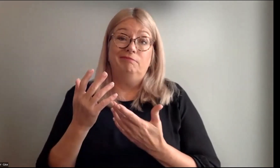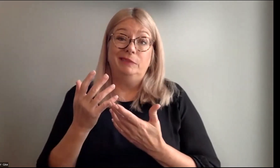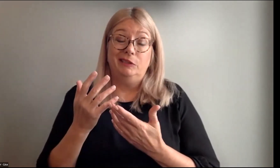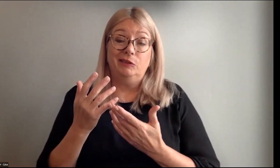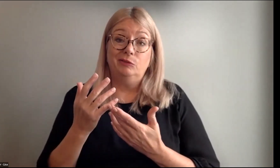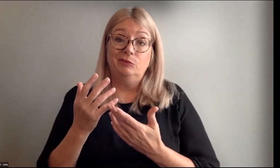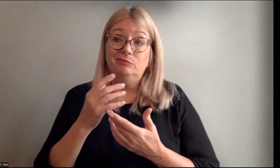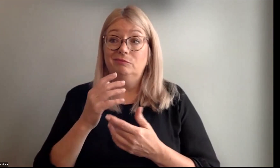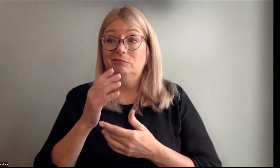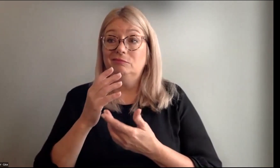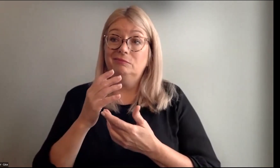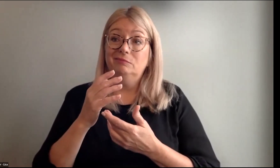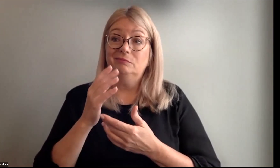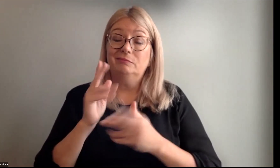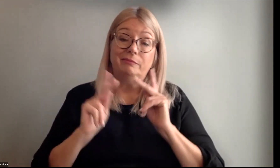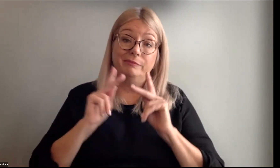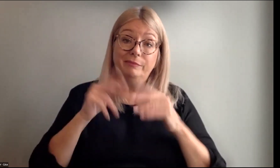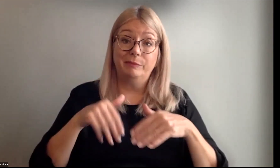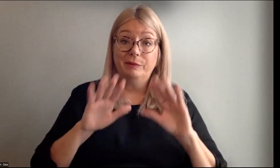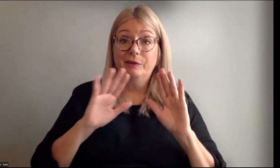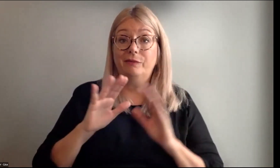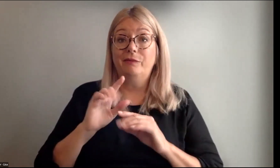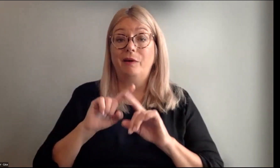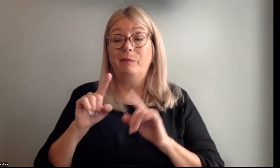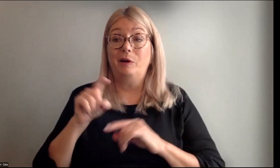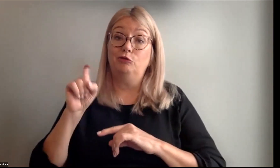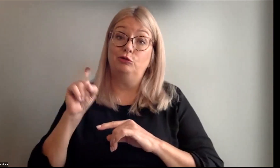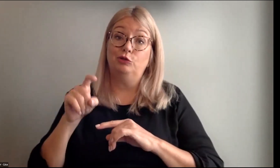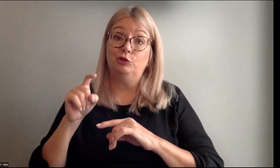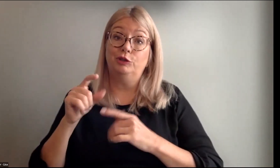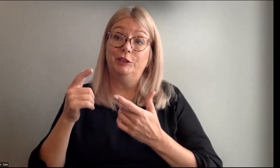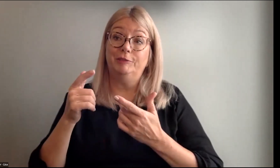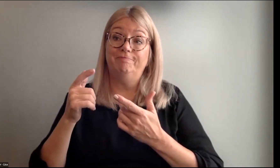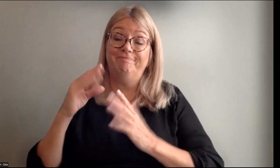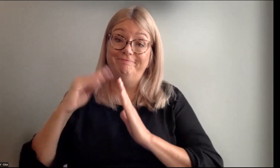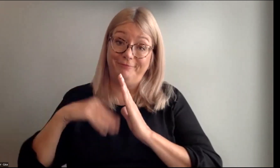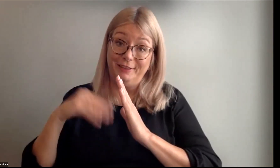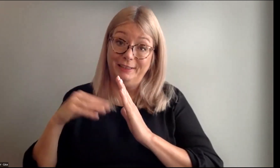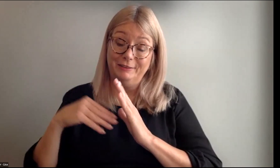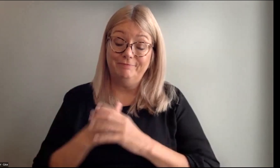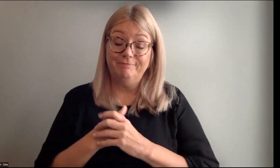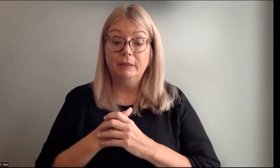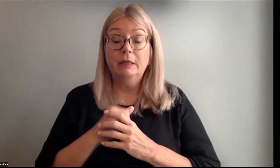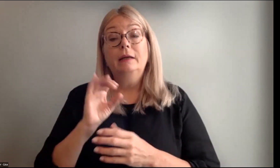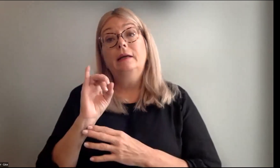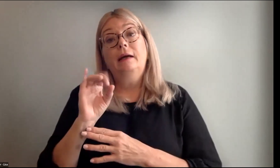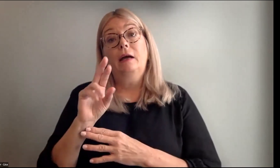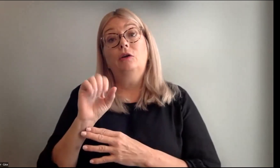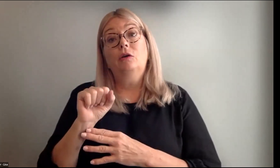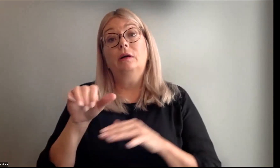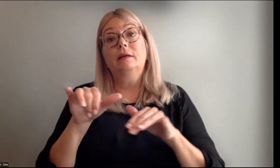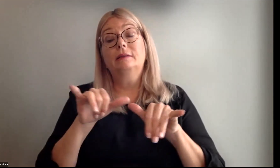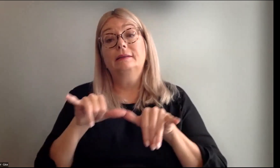should. They would qualify for that waiver. Also, the IRS standard it's a good